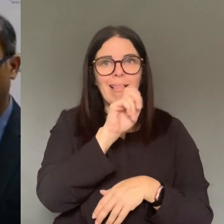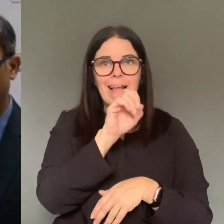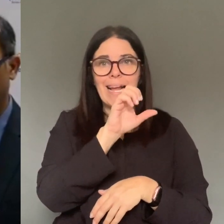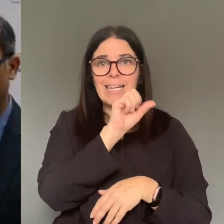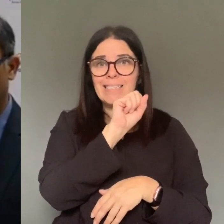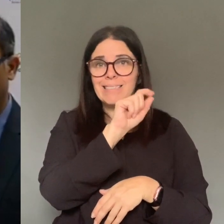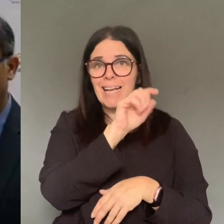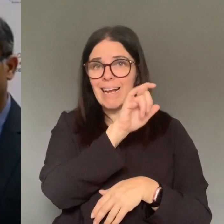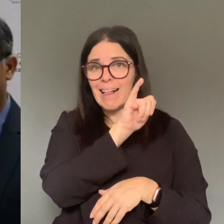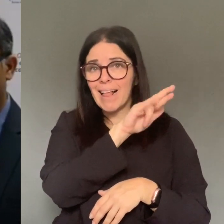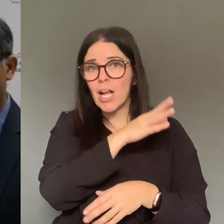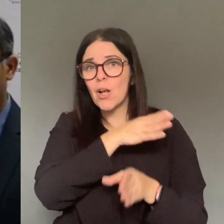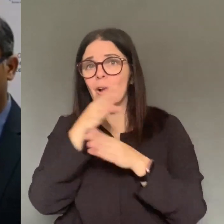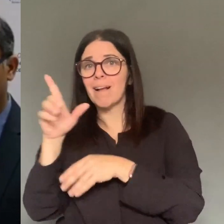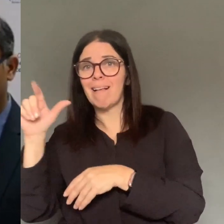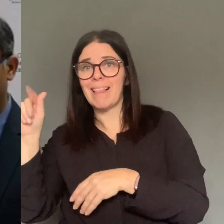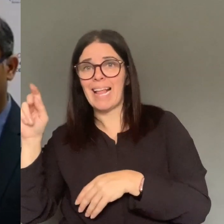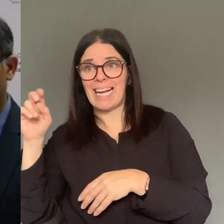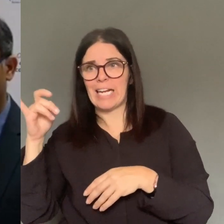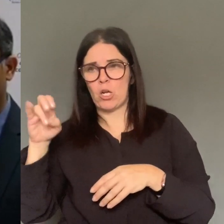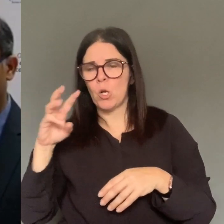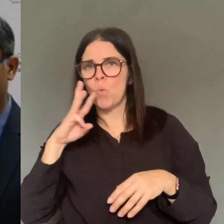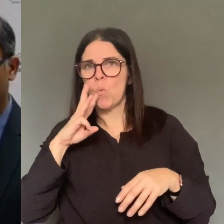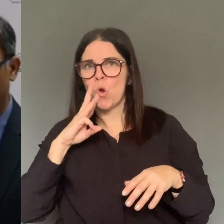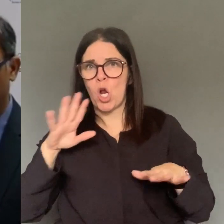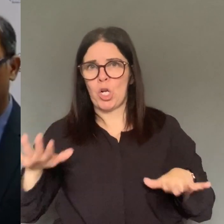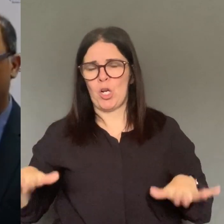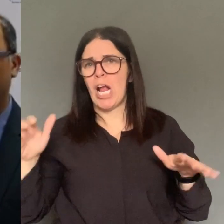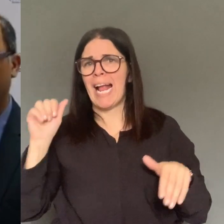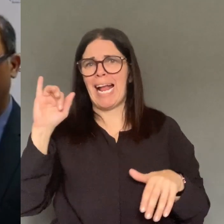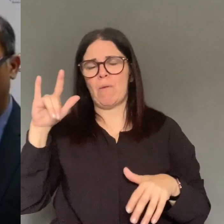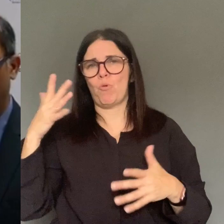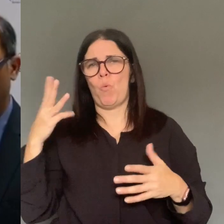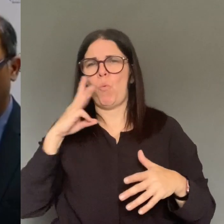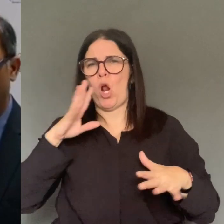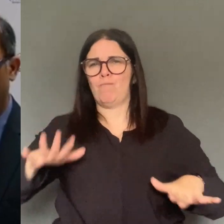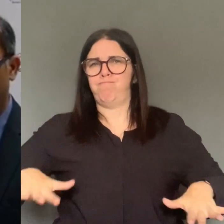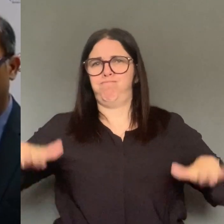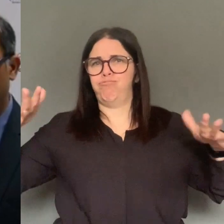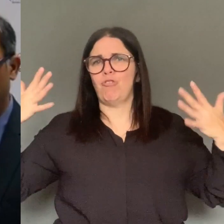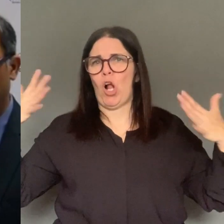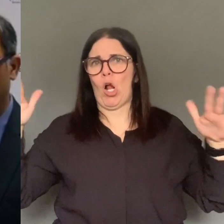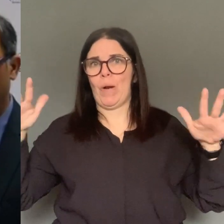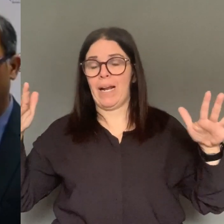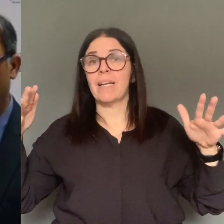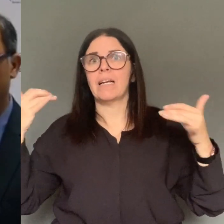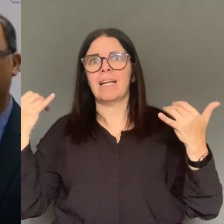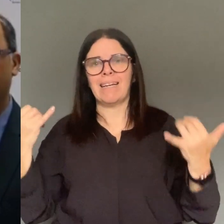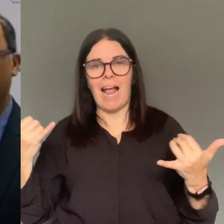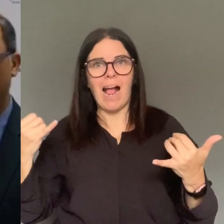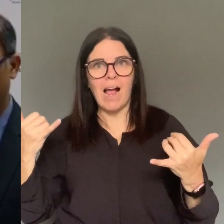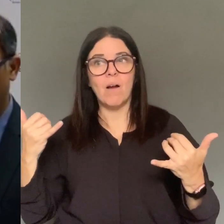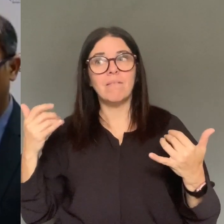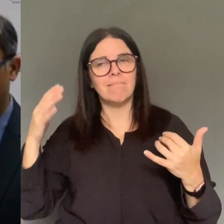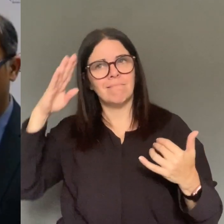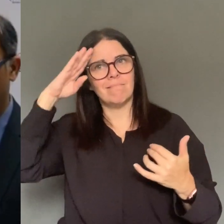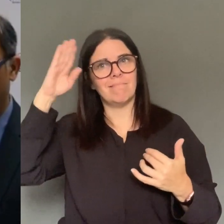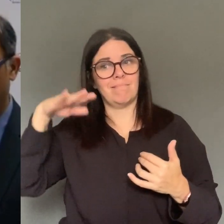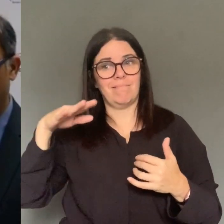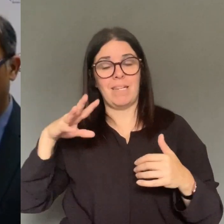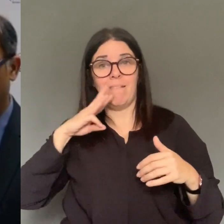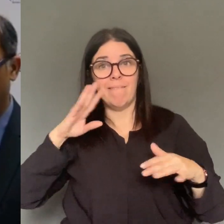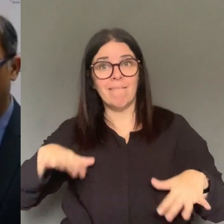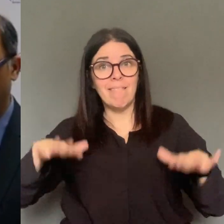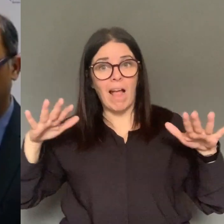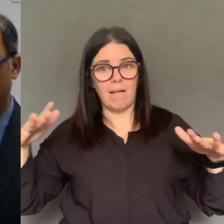flooding. According to IRCA's April 14th alert notice, they are monitoring several shorelines and areas of concerns for